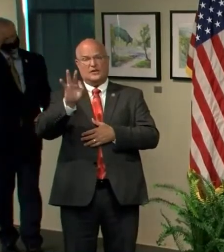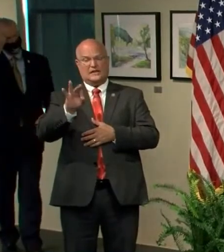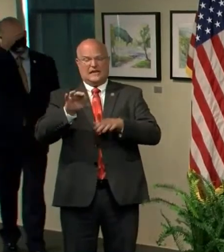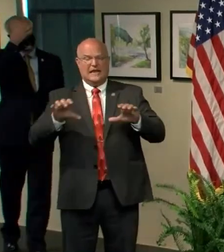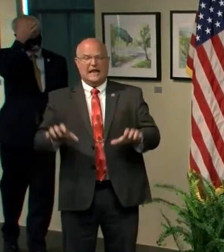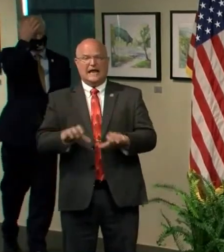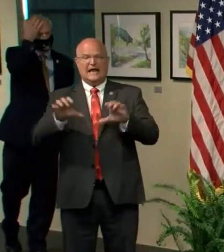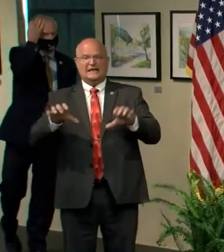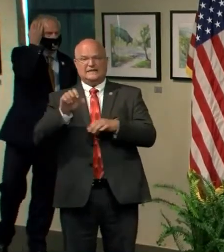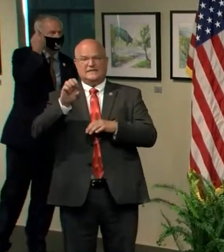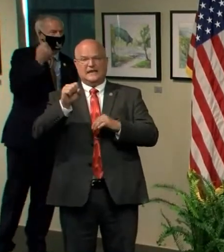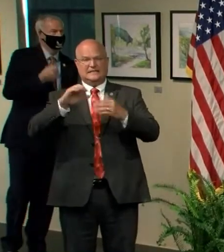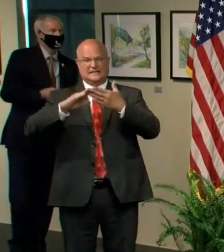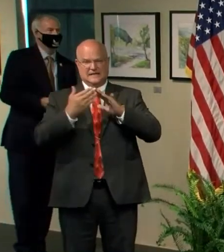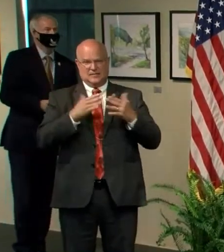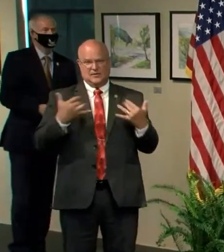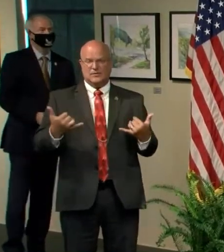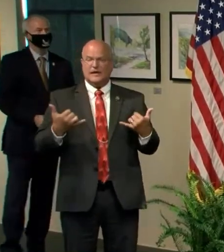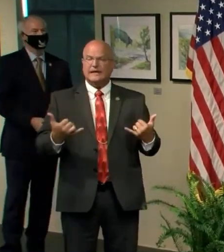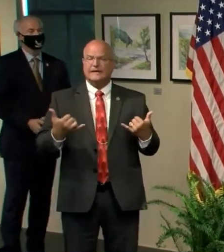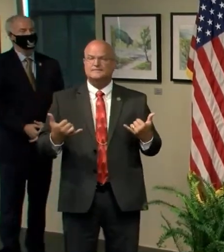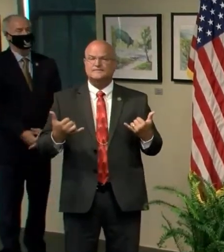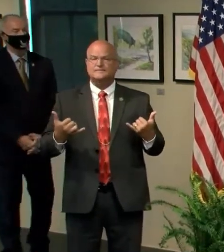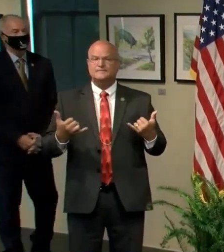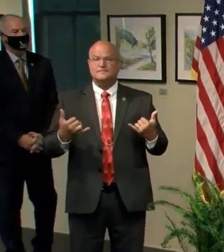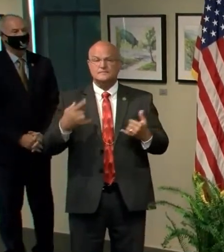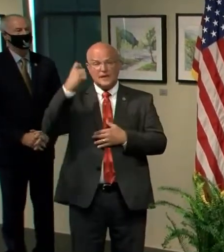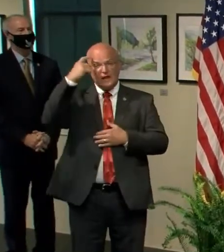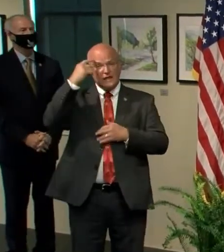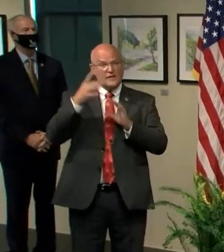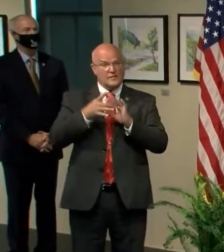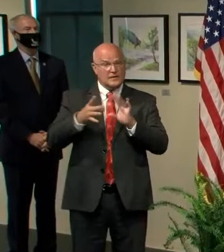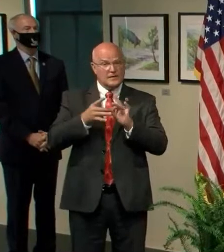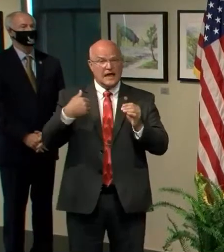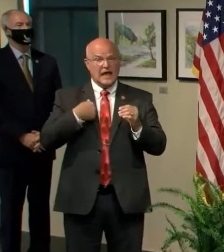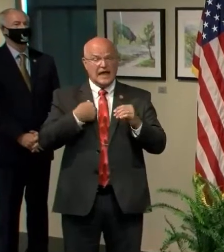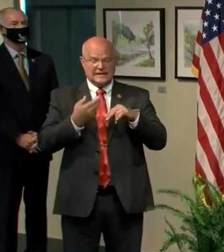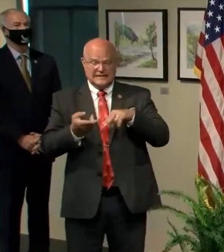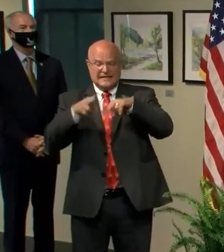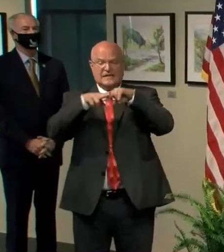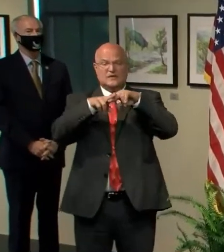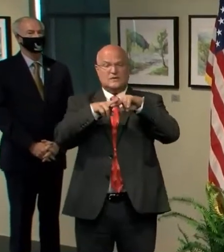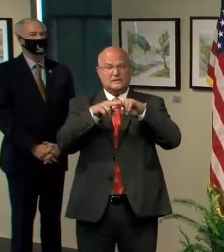4,339 active cases in the community. The Governor's mentioned we've had a net